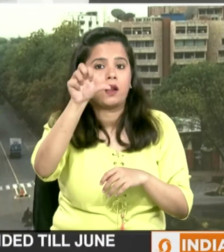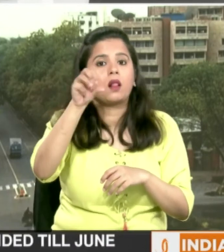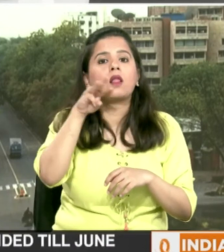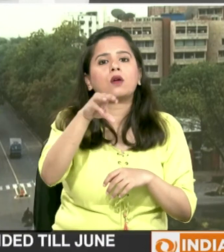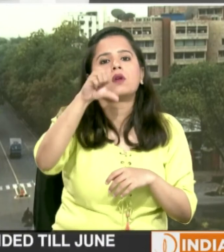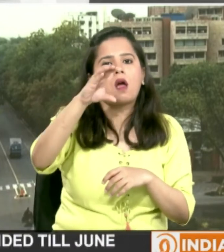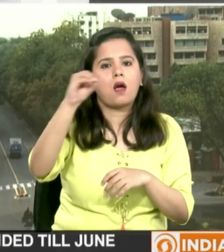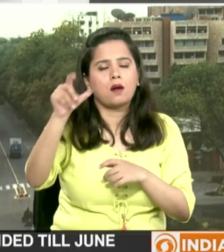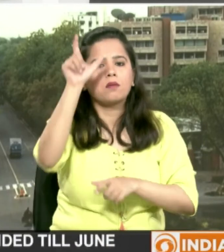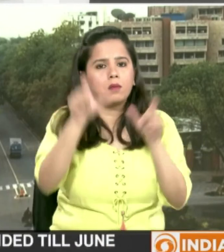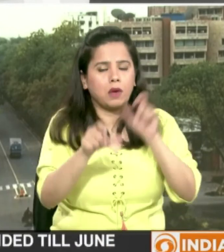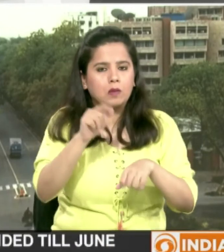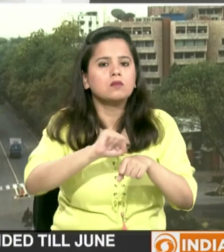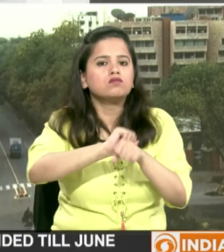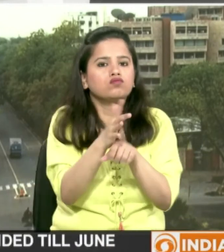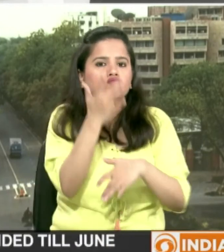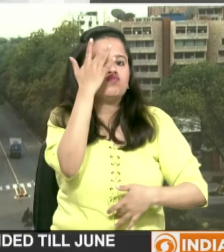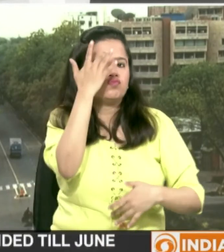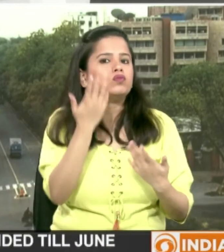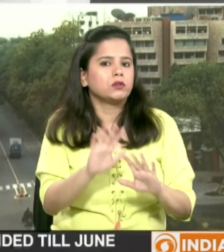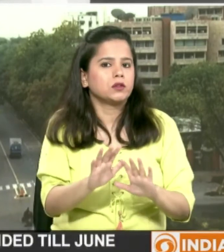13,89,900 cases of infection.